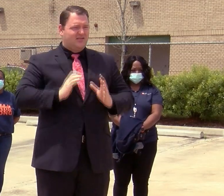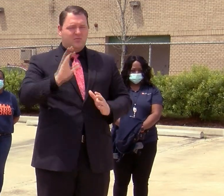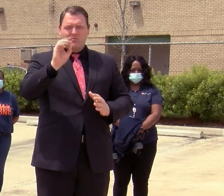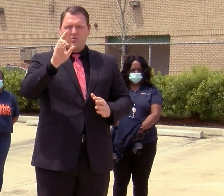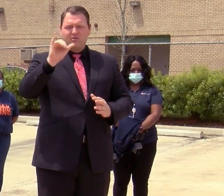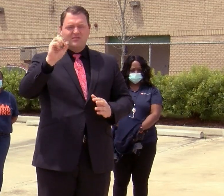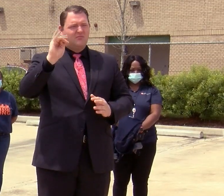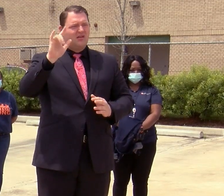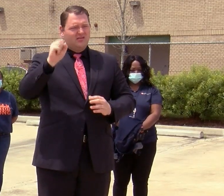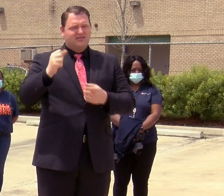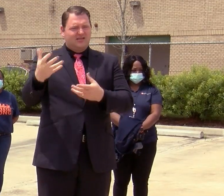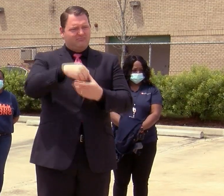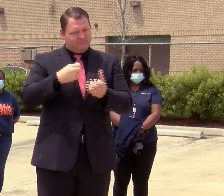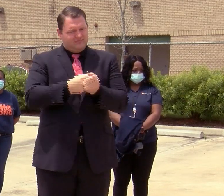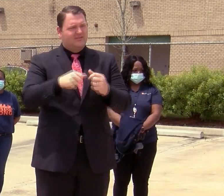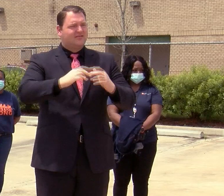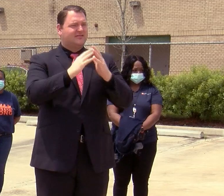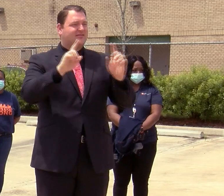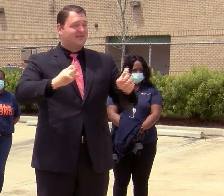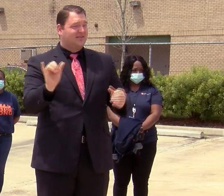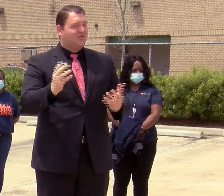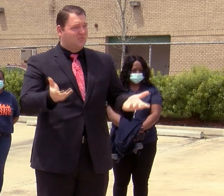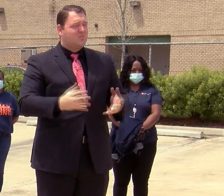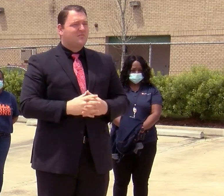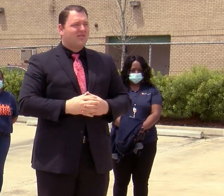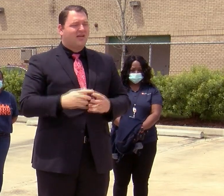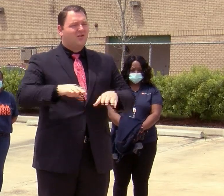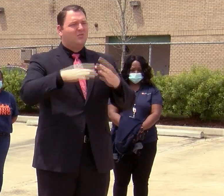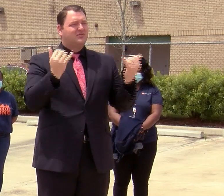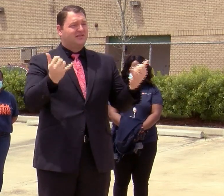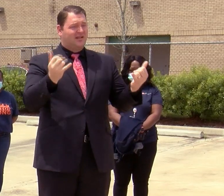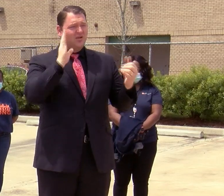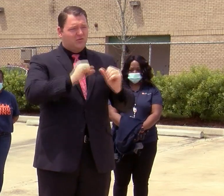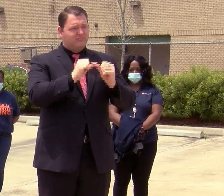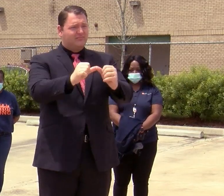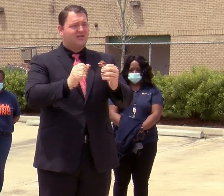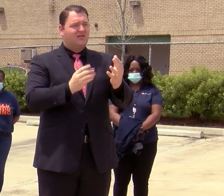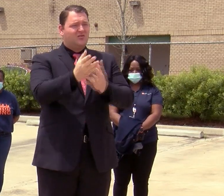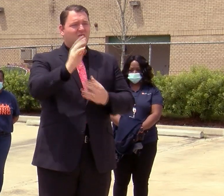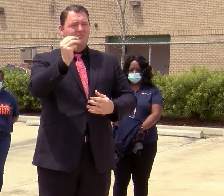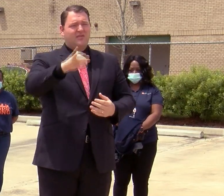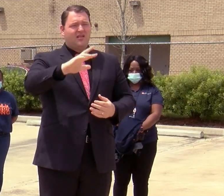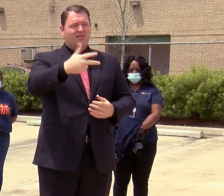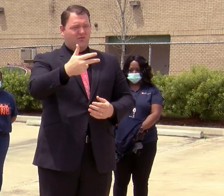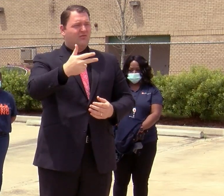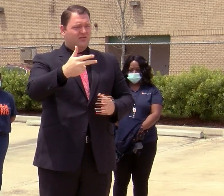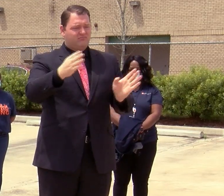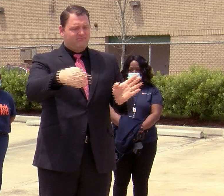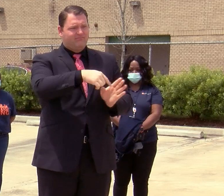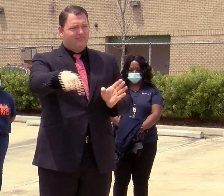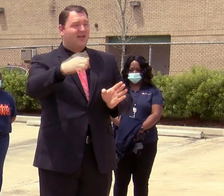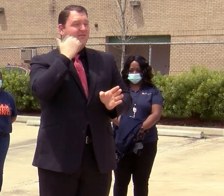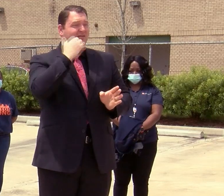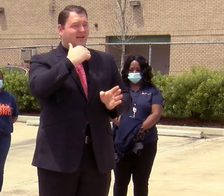site here as well. It opens today and will operate through May the 3rd, daily from 9 a.m.